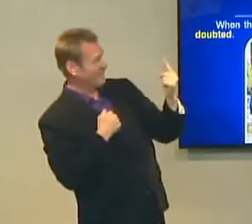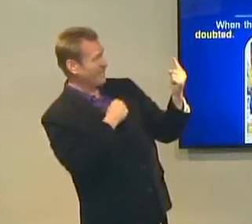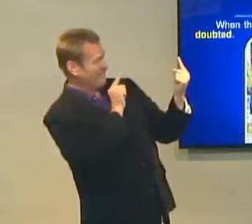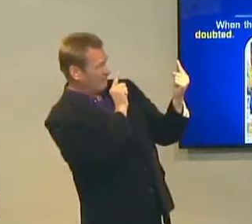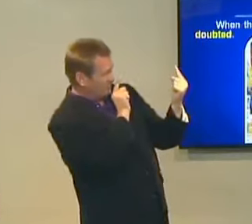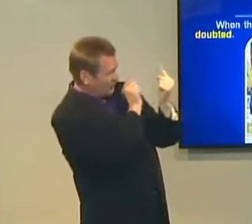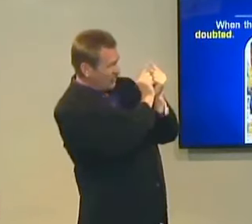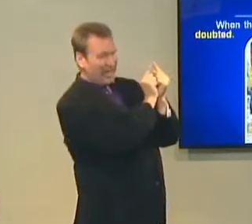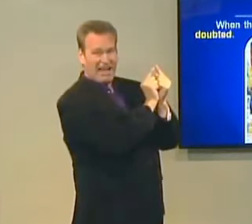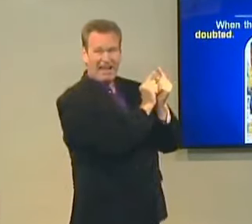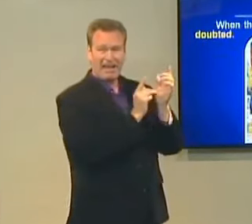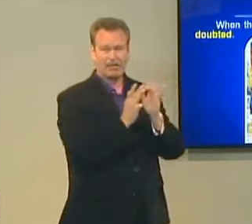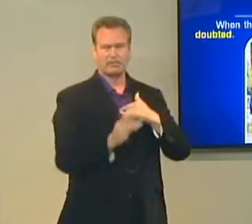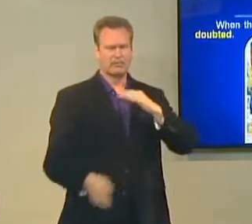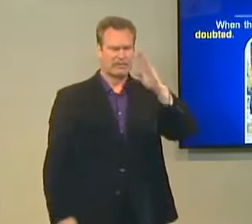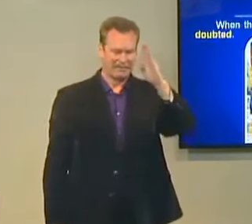I mean. Have Jesus really come to you?